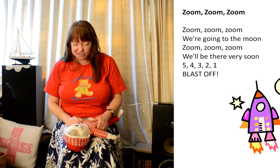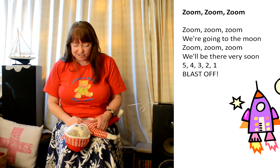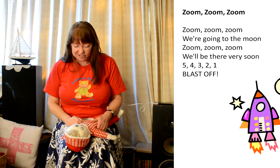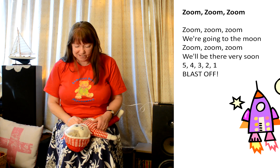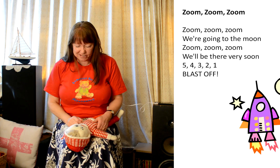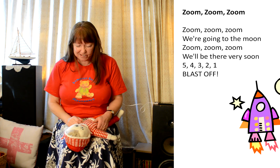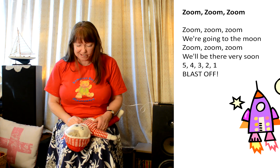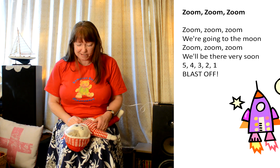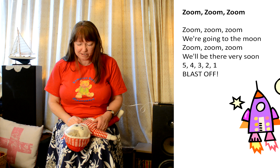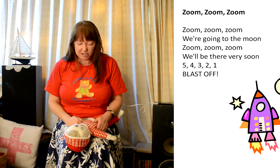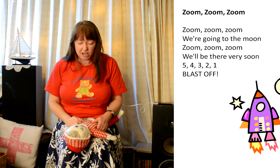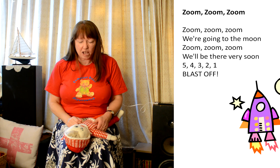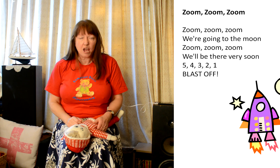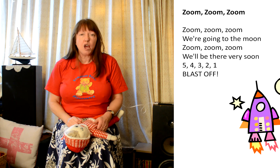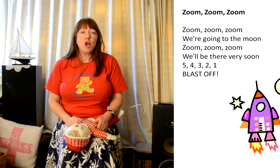Off we go again.